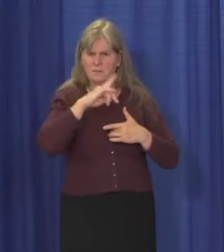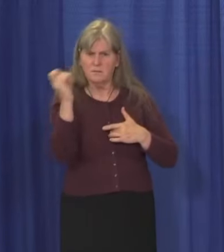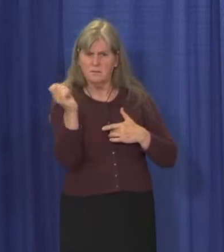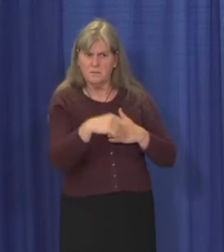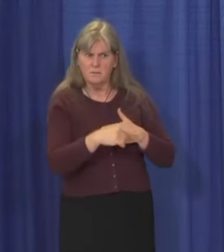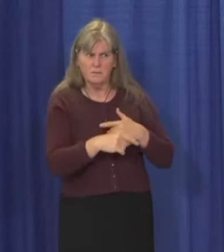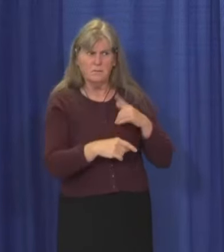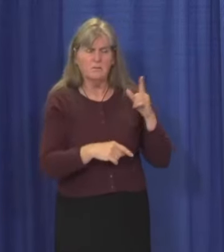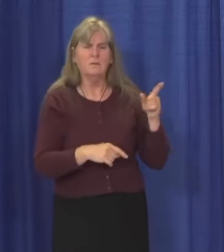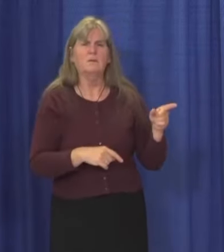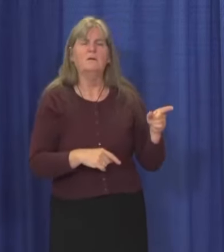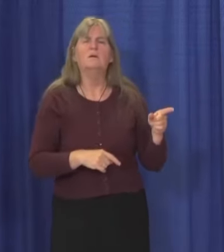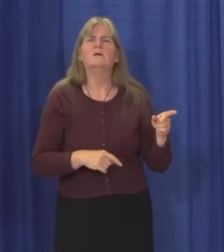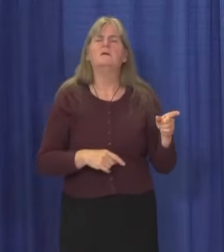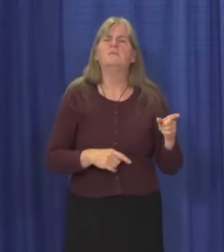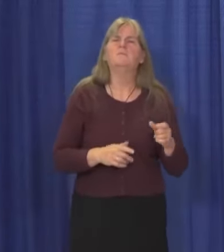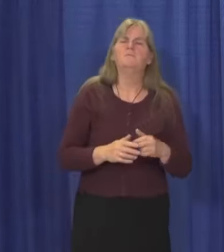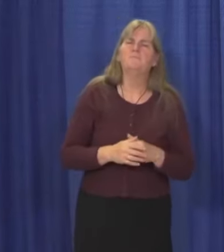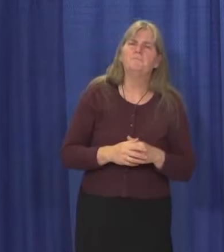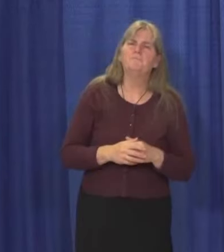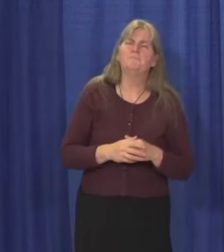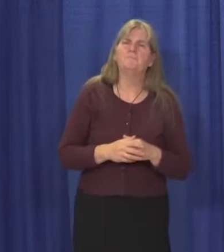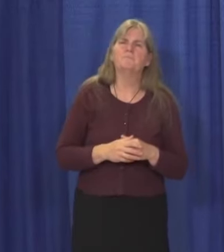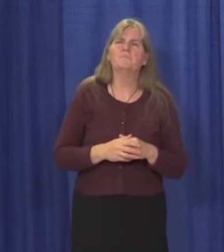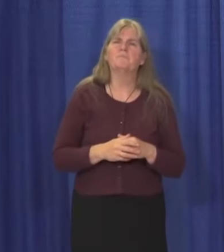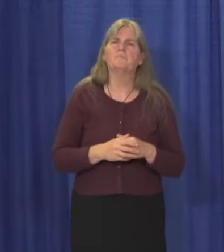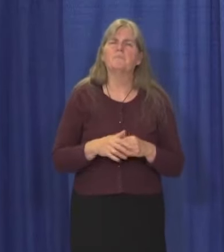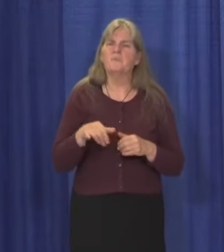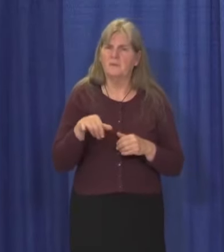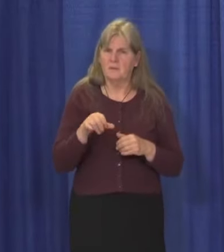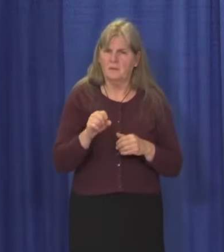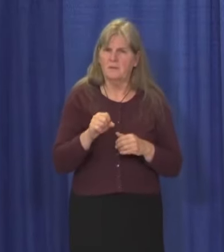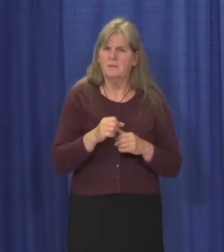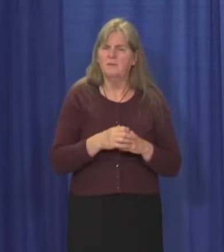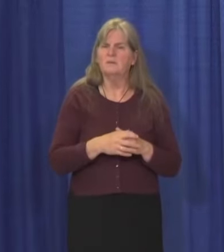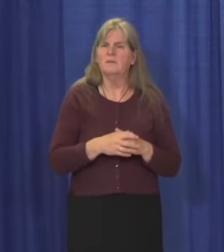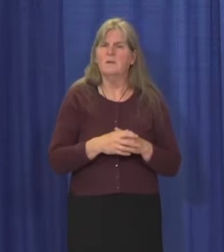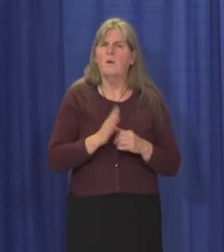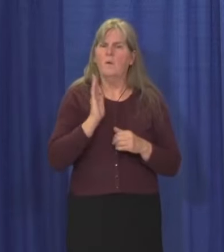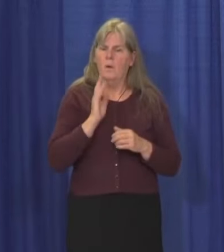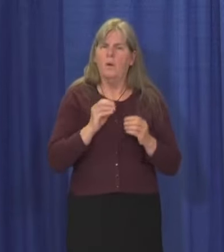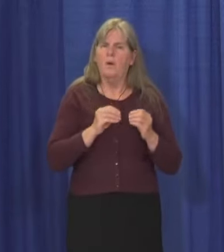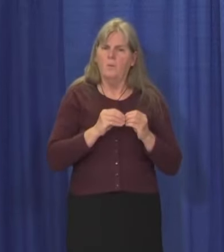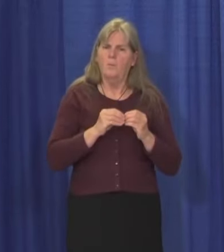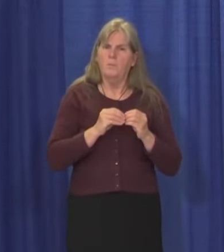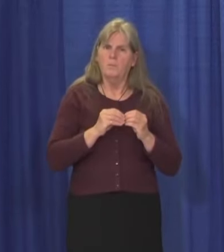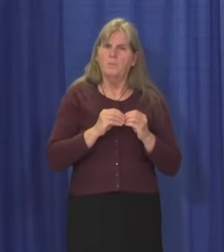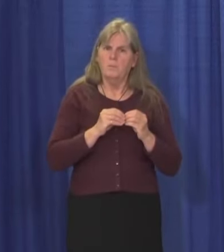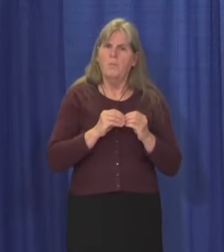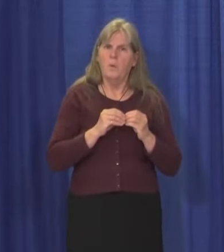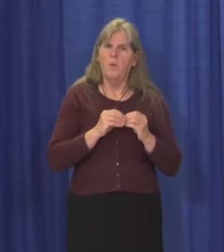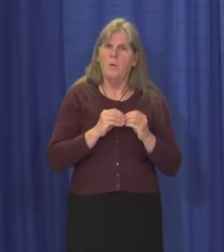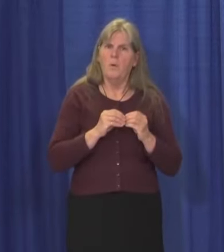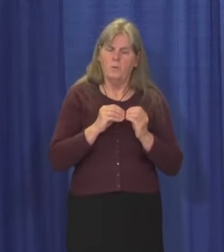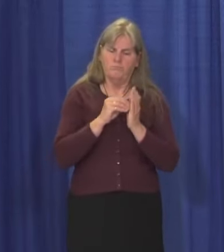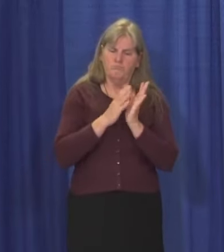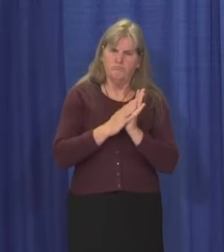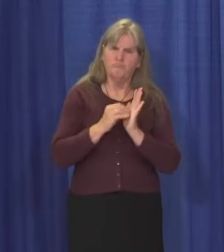So it is an area that I think we have to take up more actively and systematically.